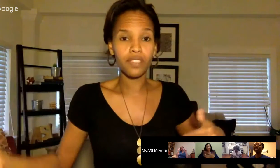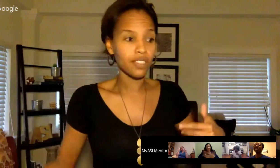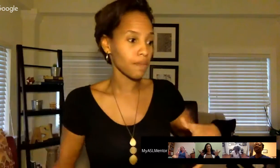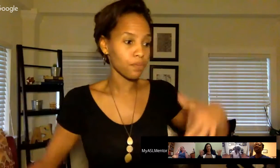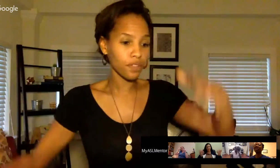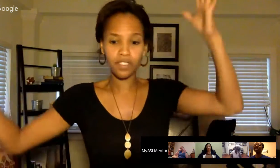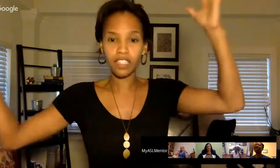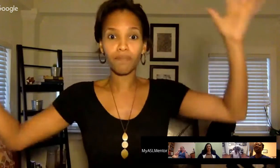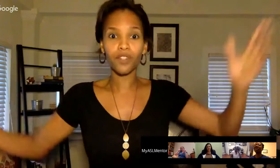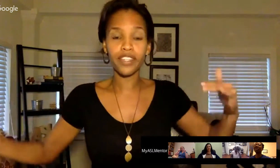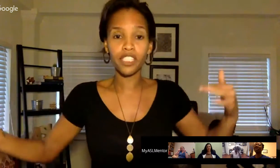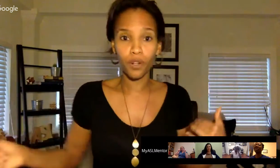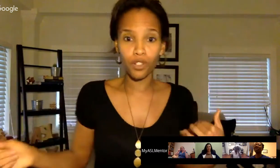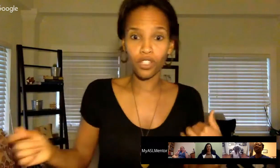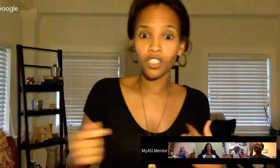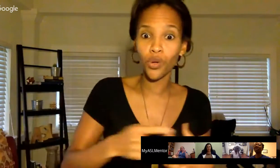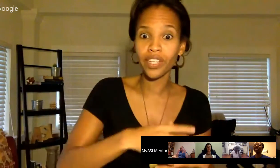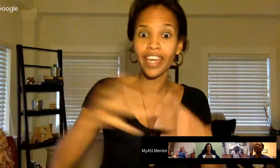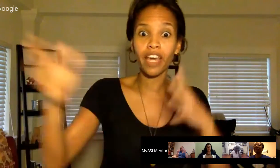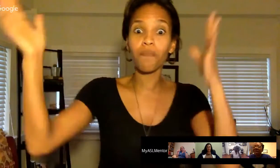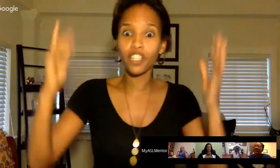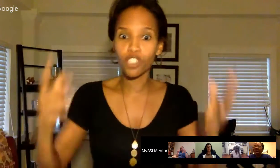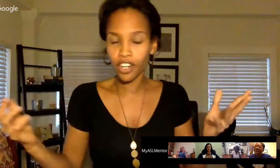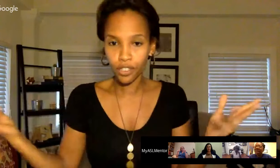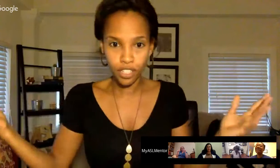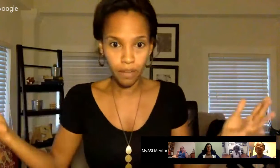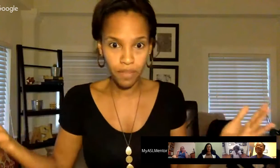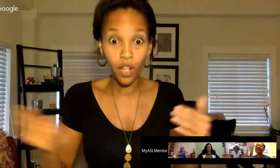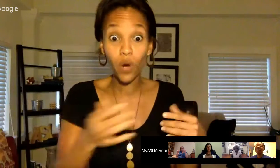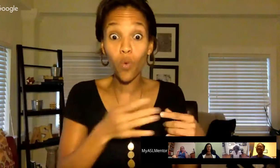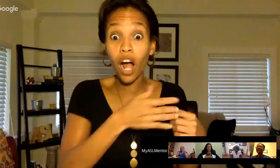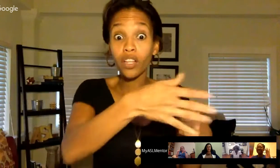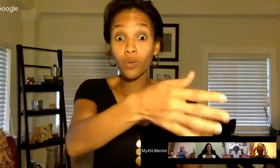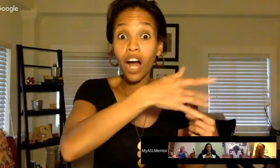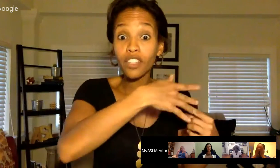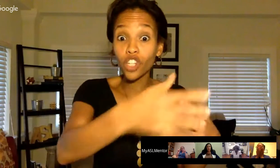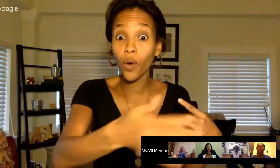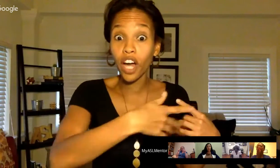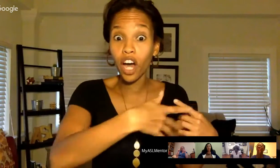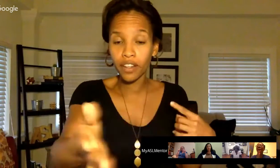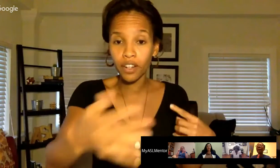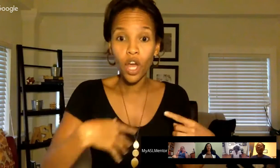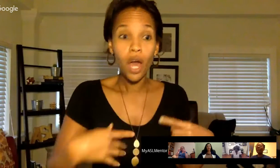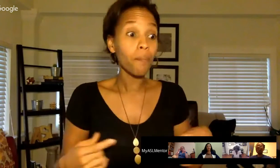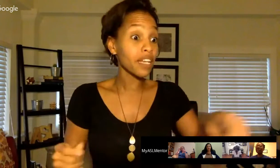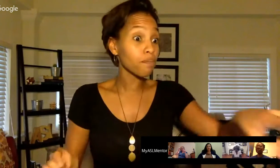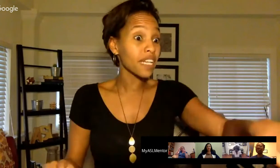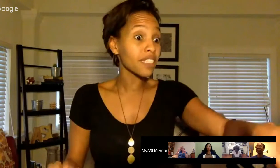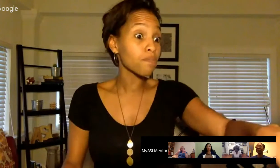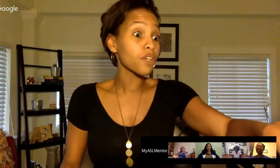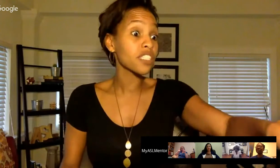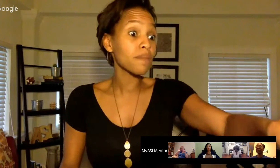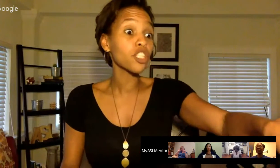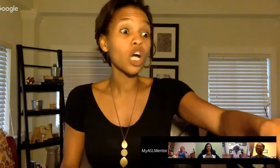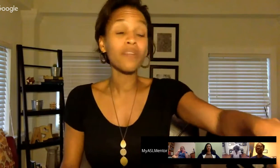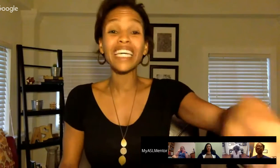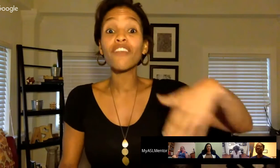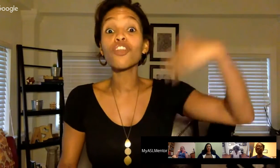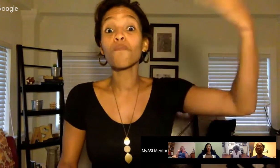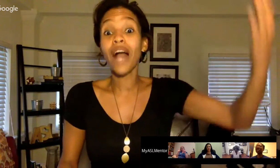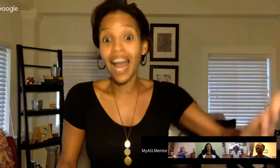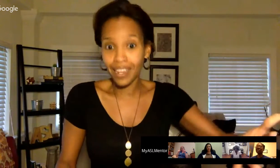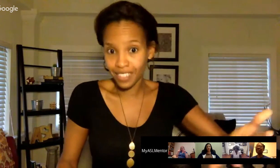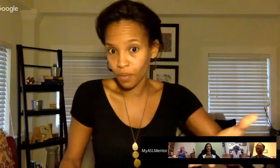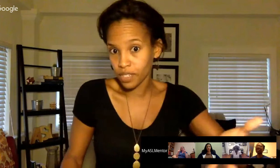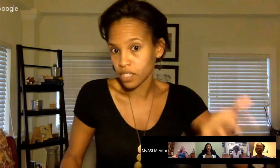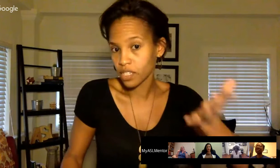know, slept with some crazy person during the campaign trail or something, like while it's going on. But it's something troubling in